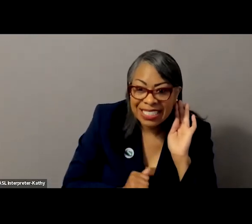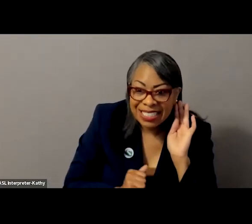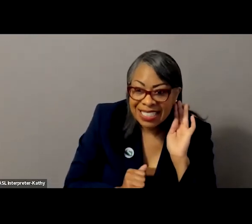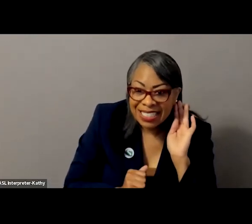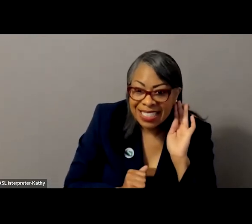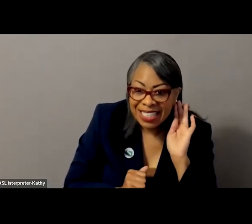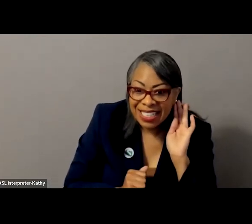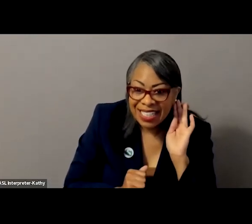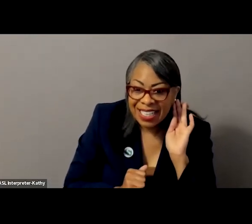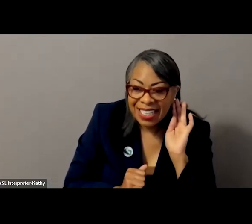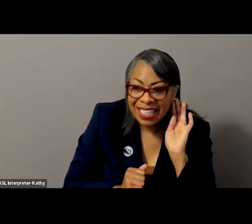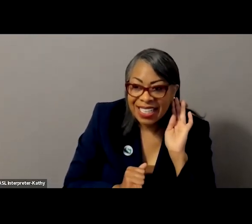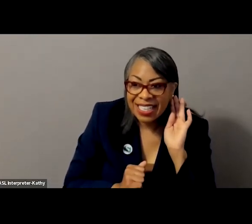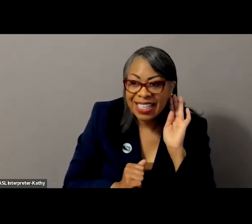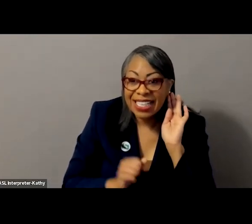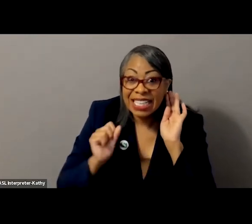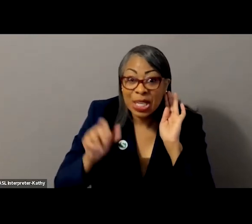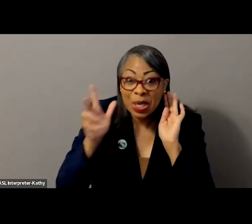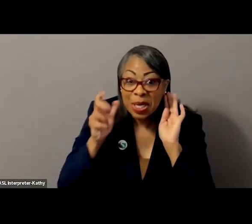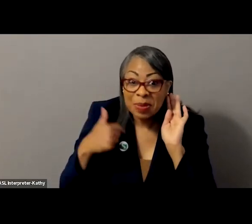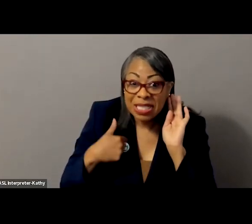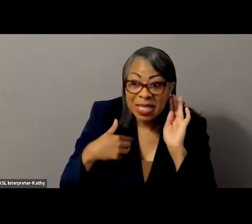Yeah. Can you hear me now? Okay.